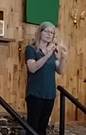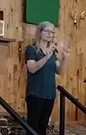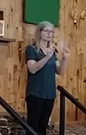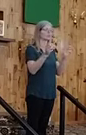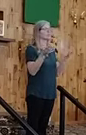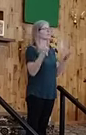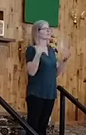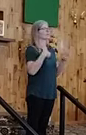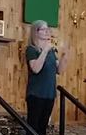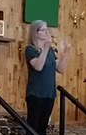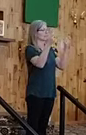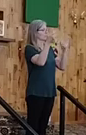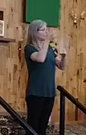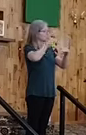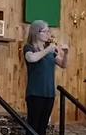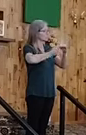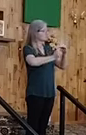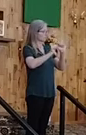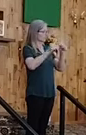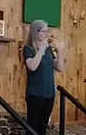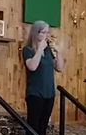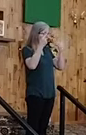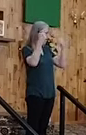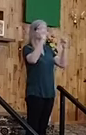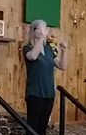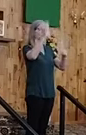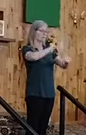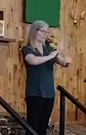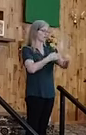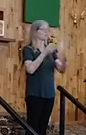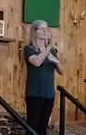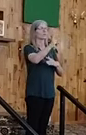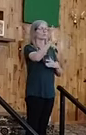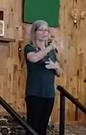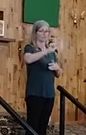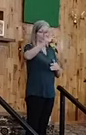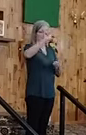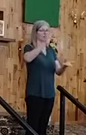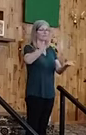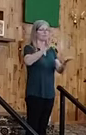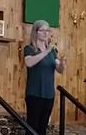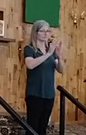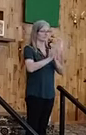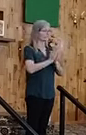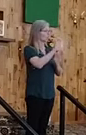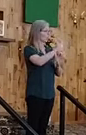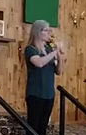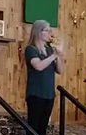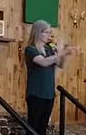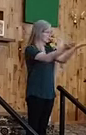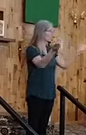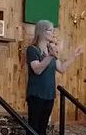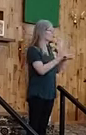in mystery, it may accomplish power through Christ our Lord. Amen. The Lord be with